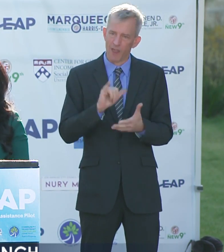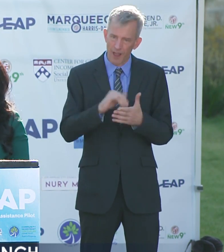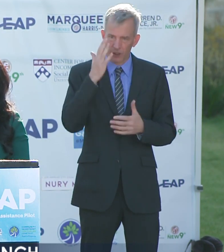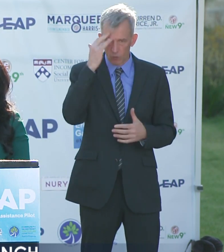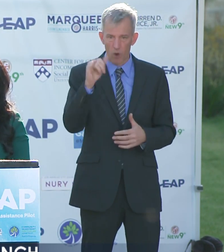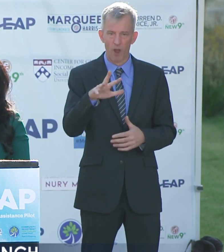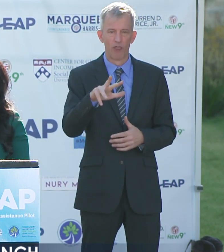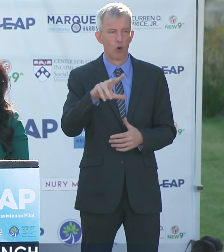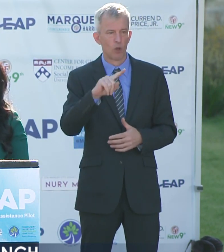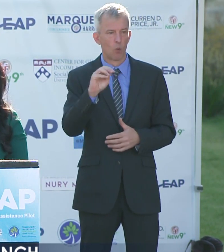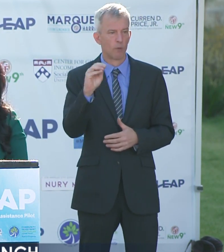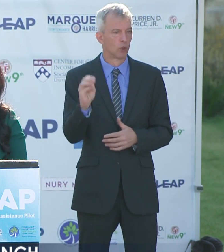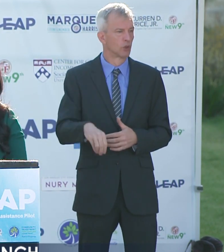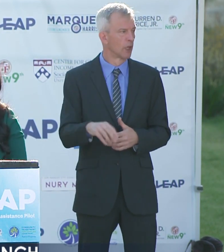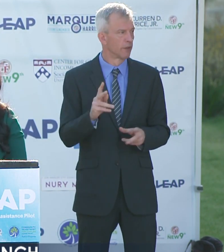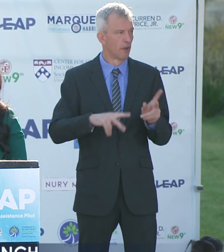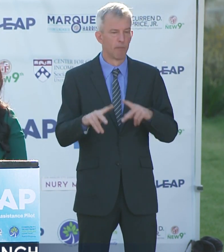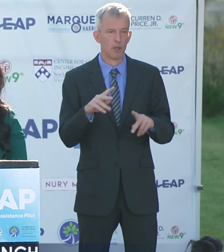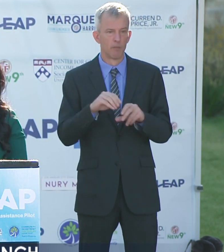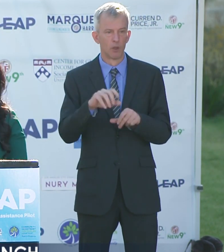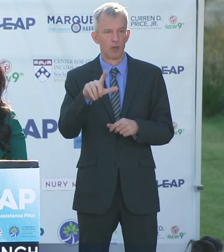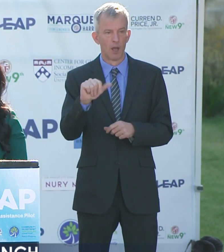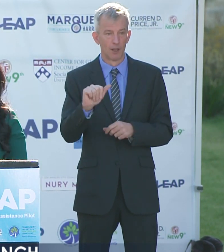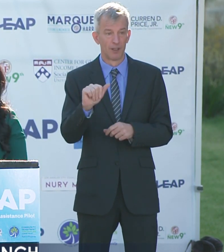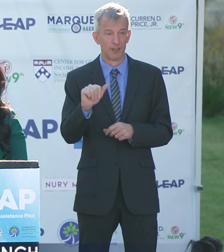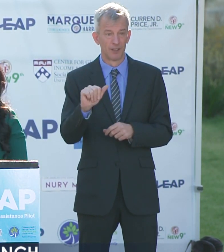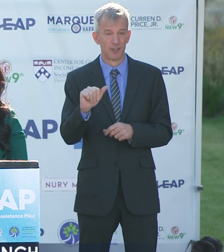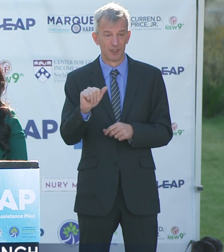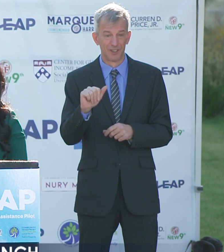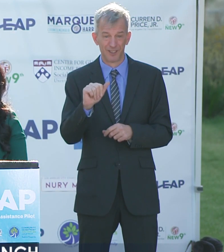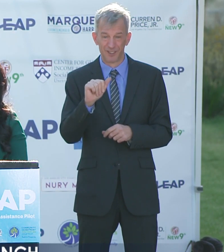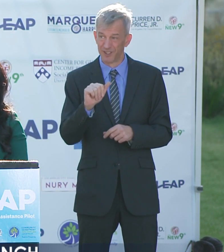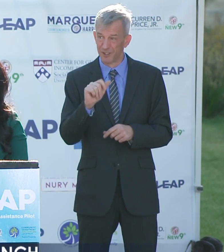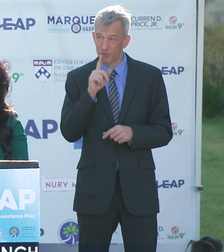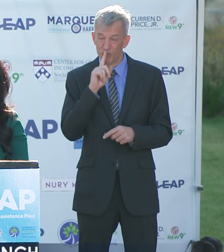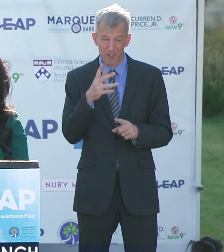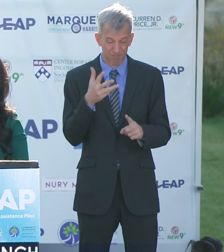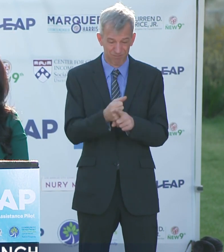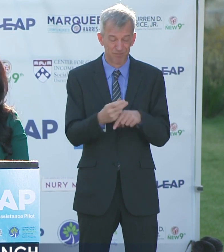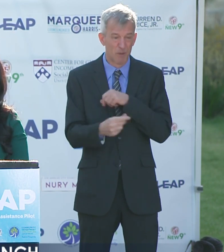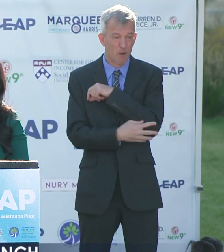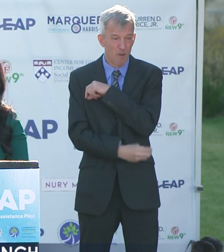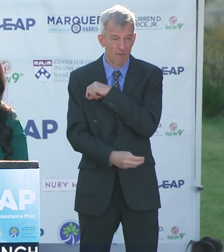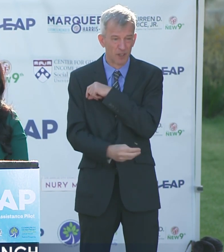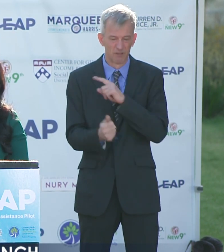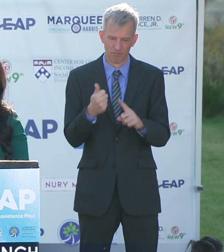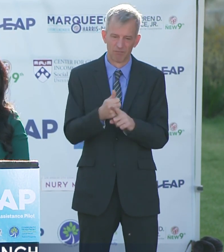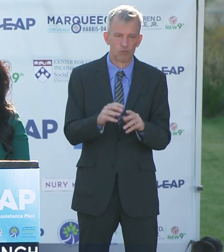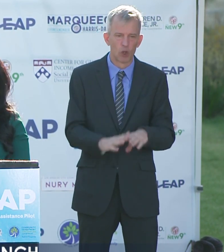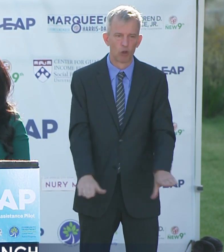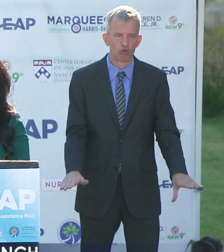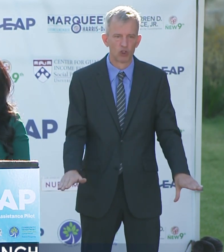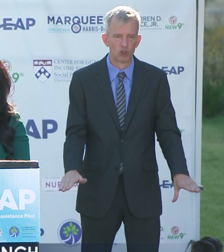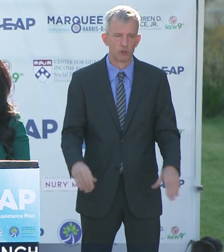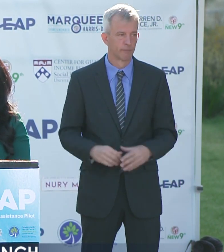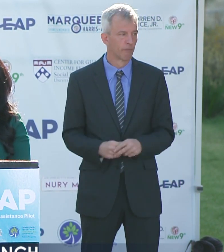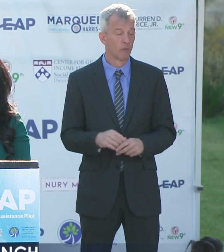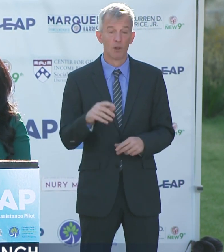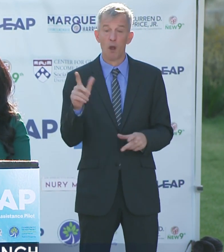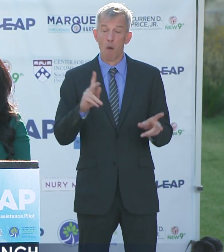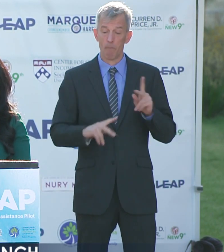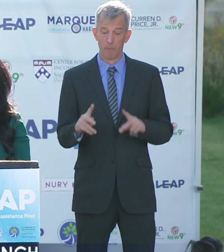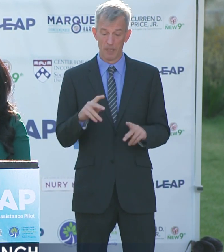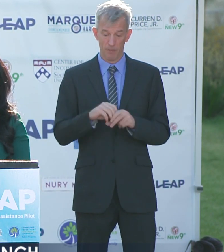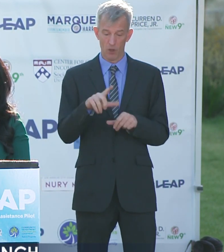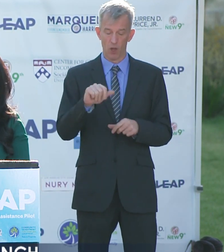the Angelenos currently affected by poverty are children. Angelenos are working 40+ hours a